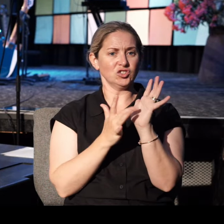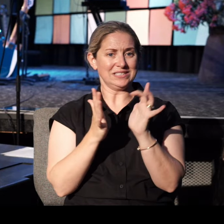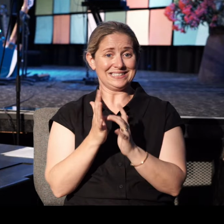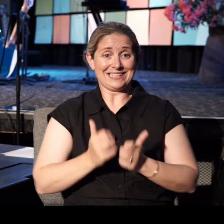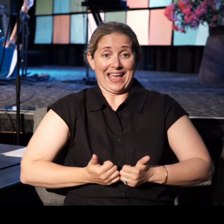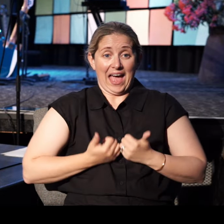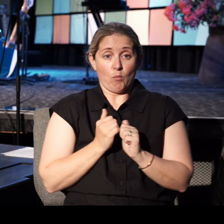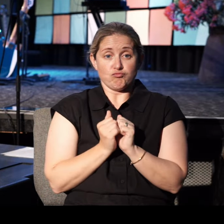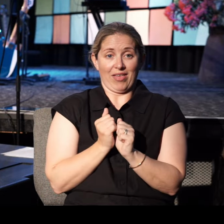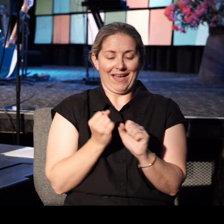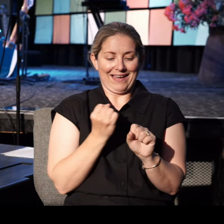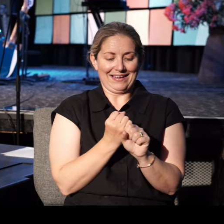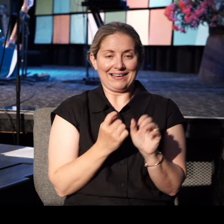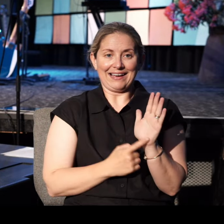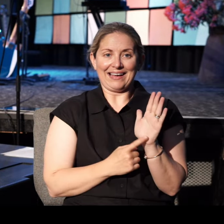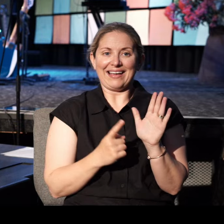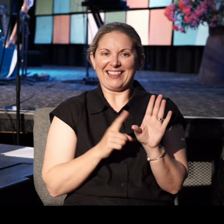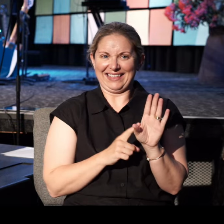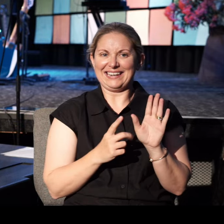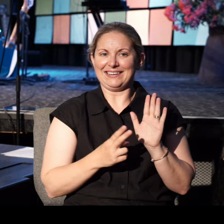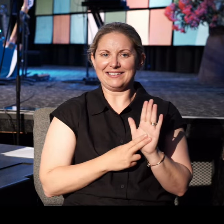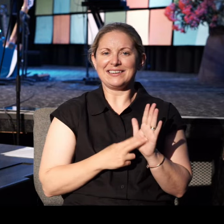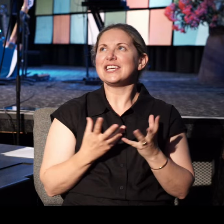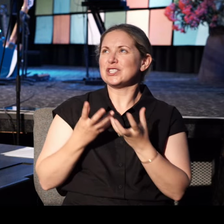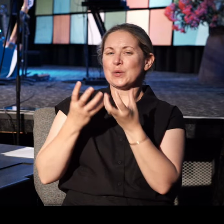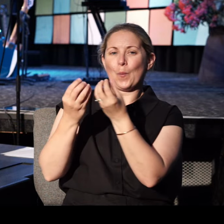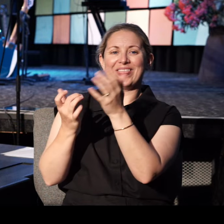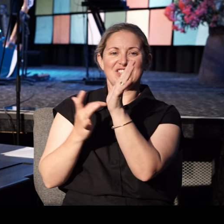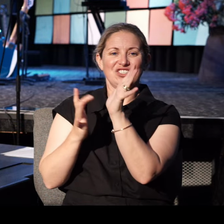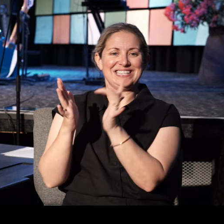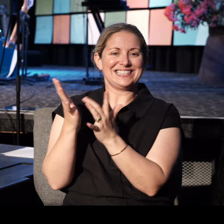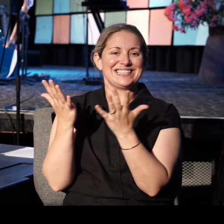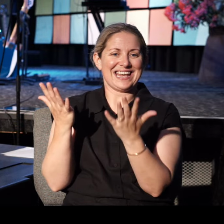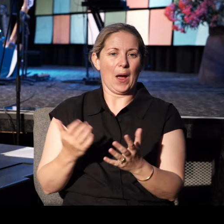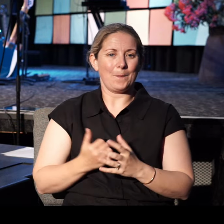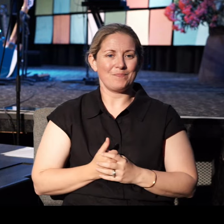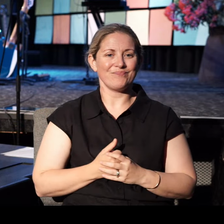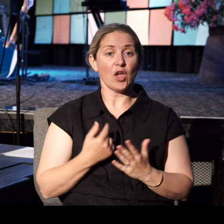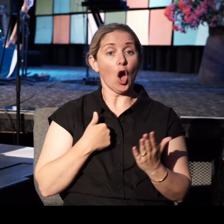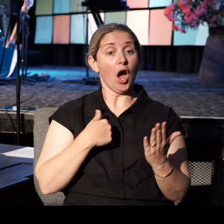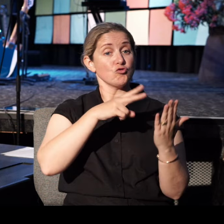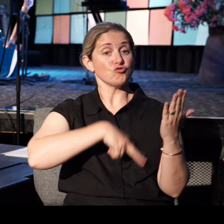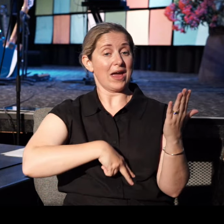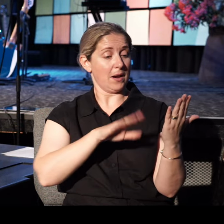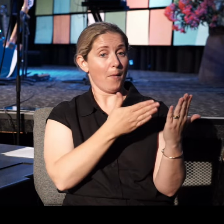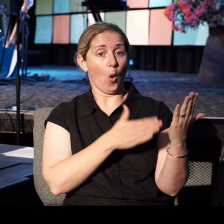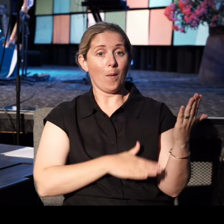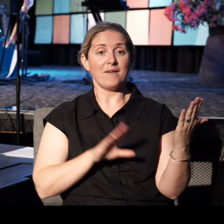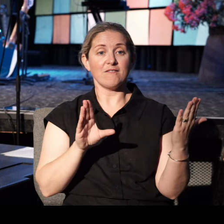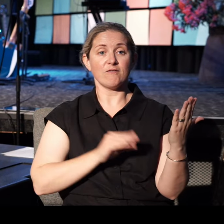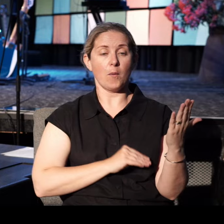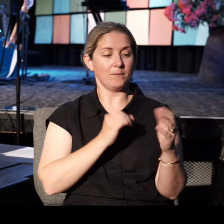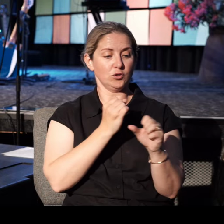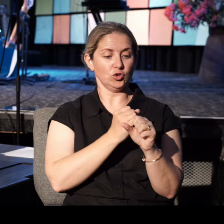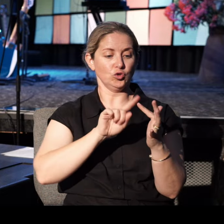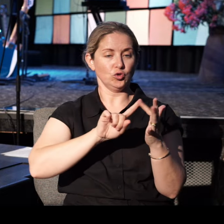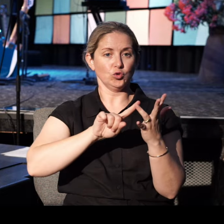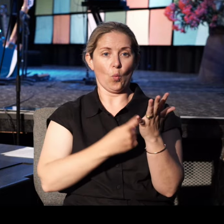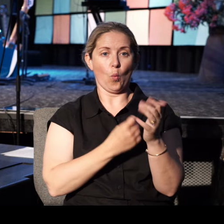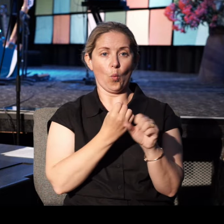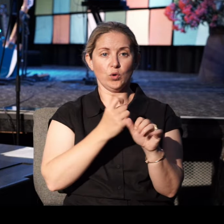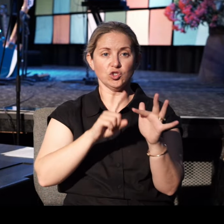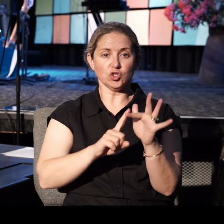Glyn is with the Lord now. I shared a poem from a man called George Herbert, who's a dead old guy, and you can chase him up. Of course,